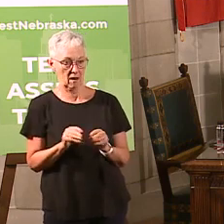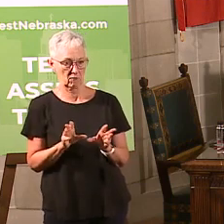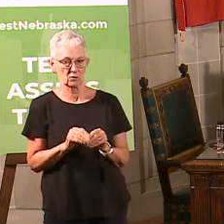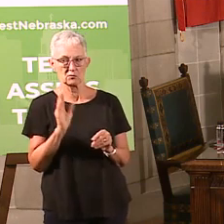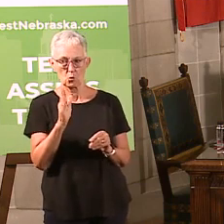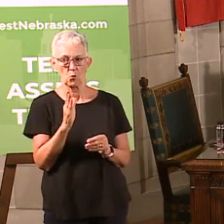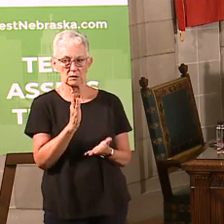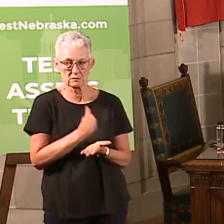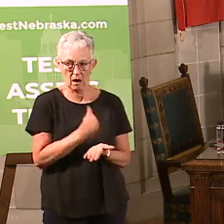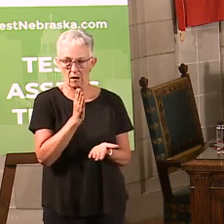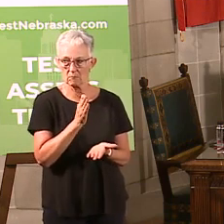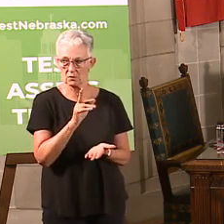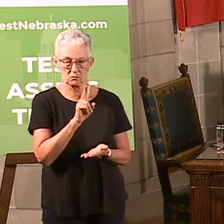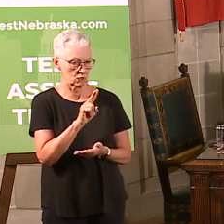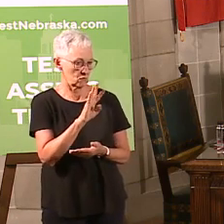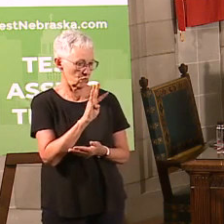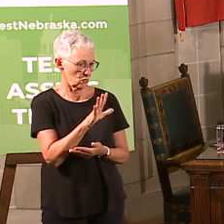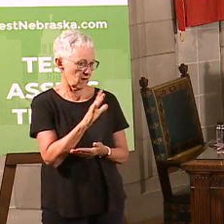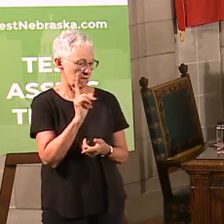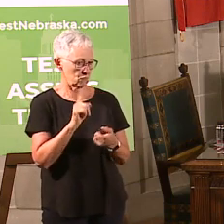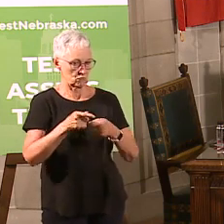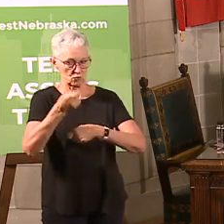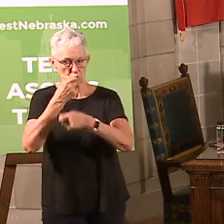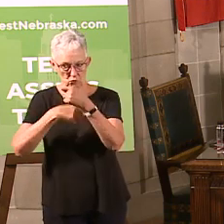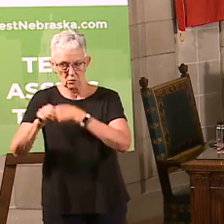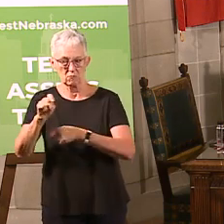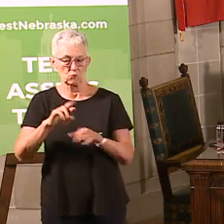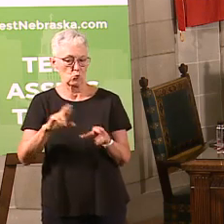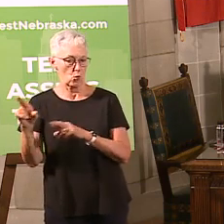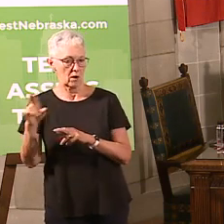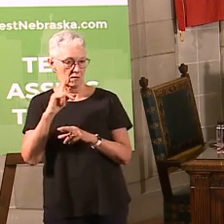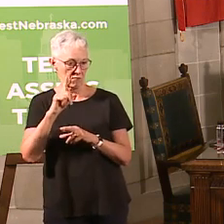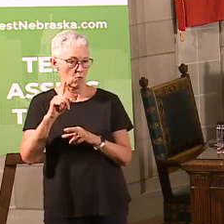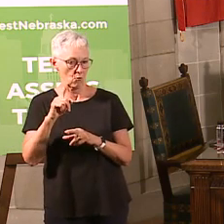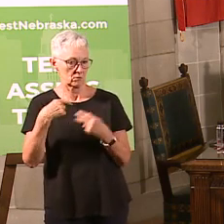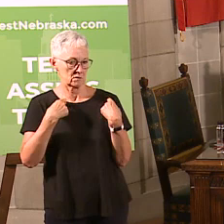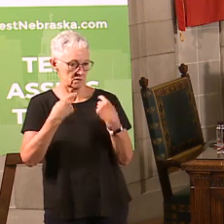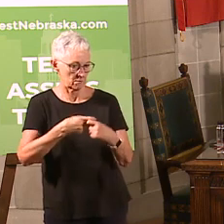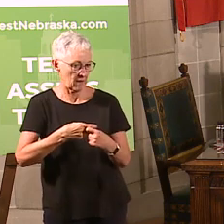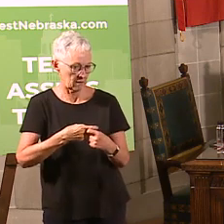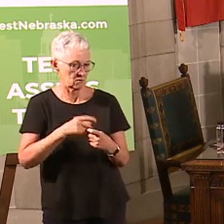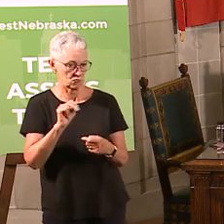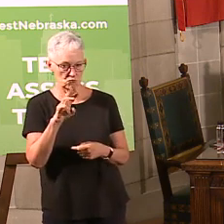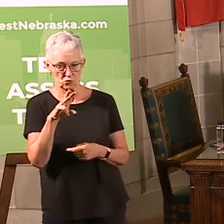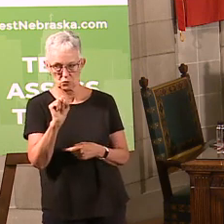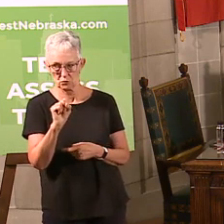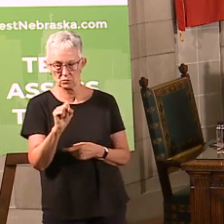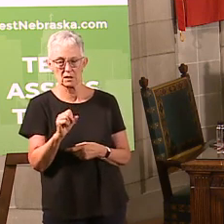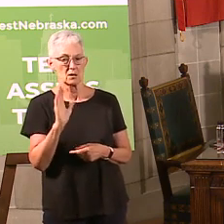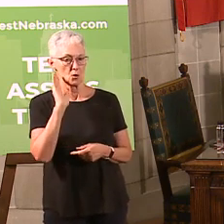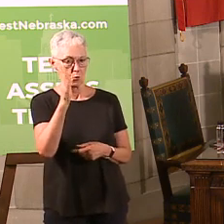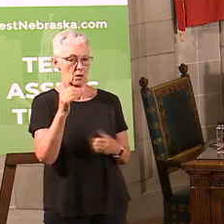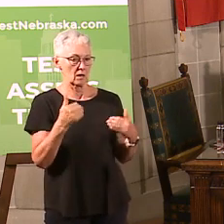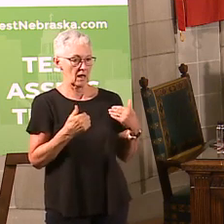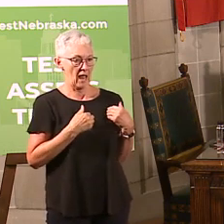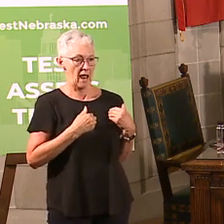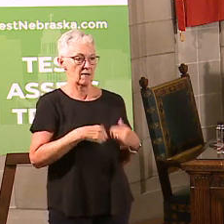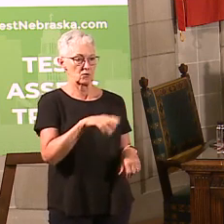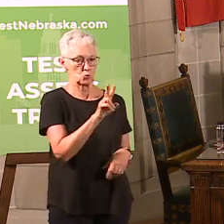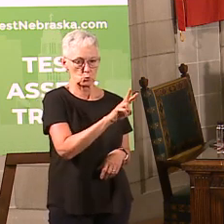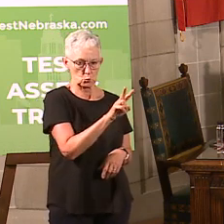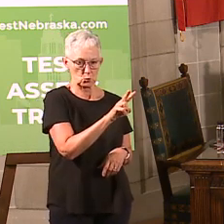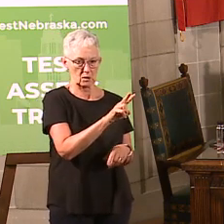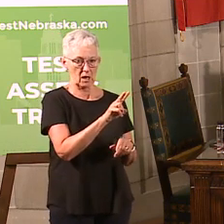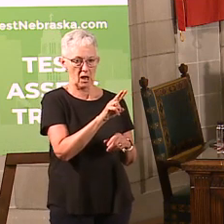up in time to do that transition. And then next week, we'll be planning on the 2 p.m. English briefing on Monday and Thursday with a 3 p.m.